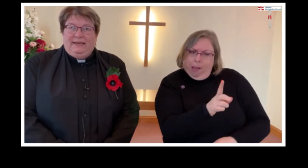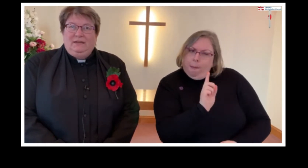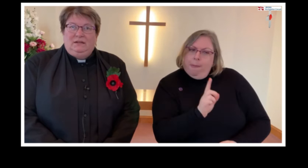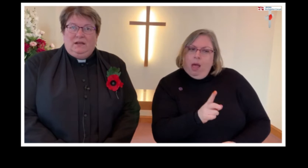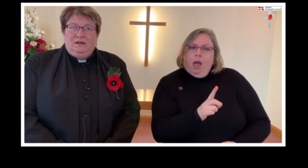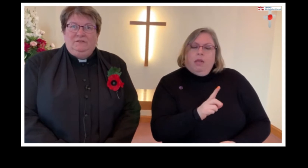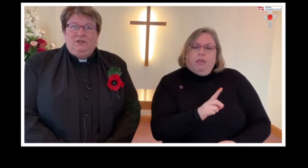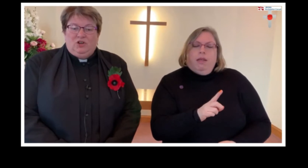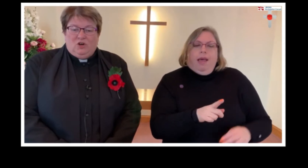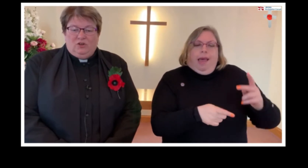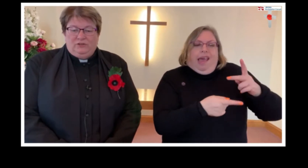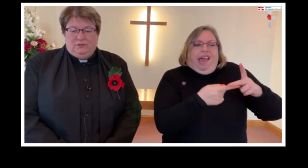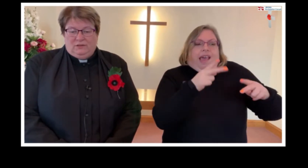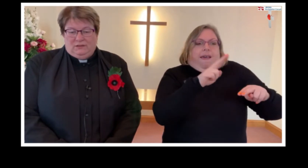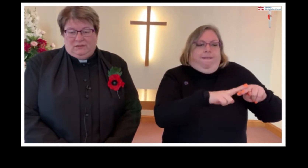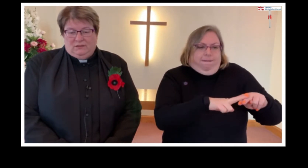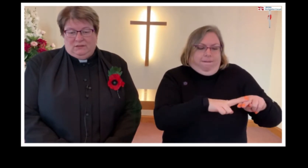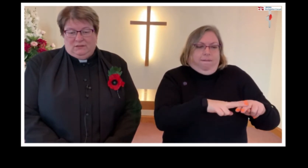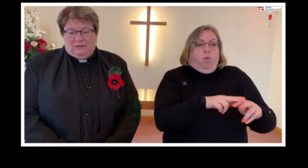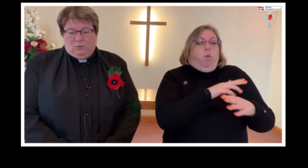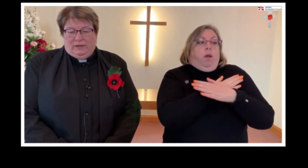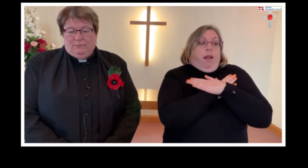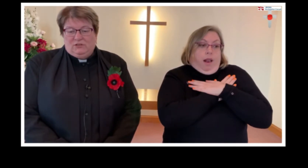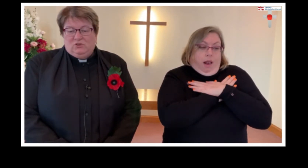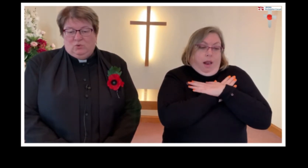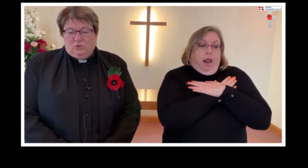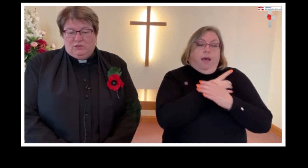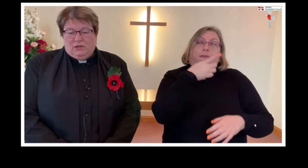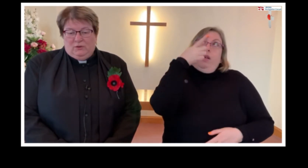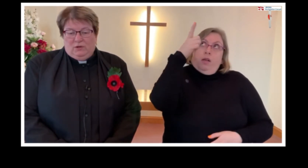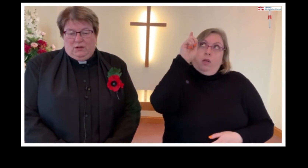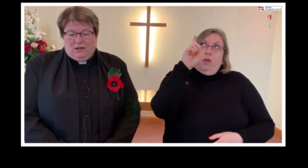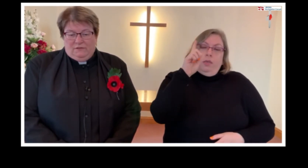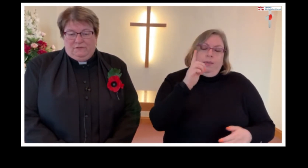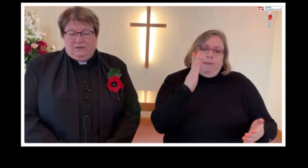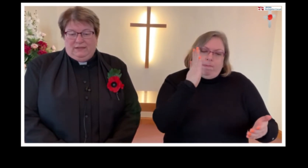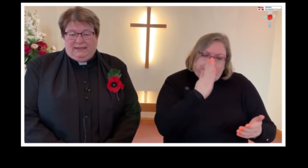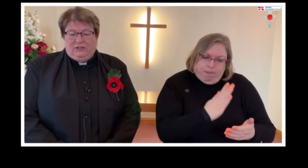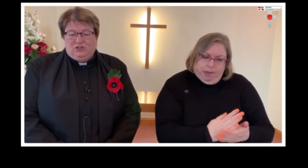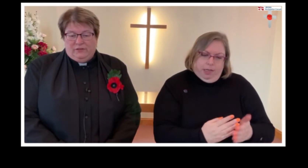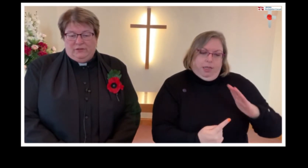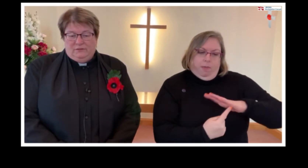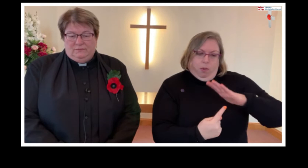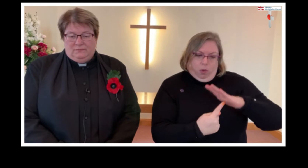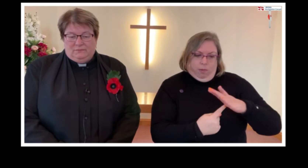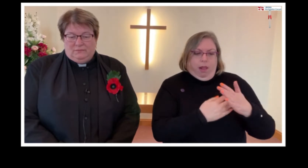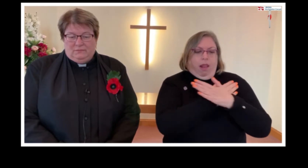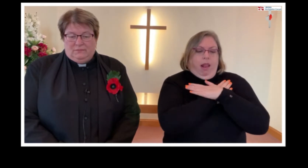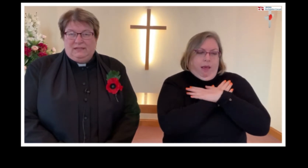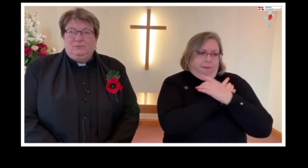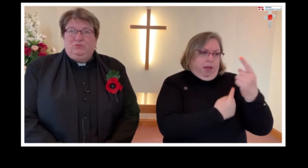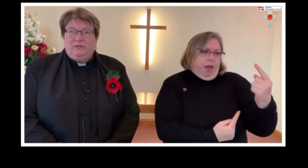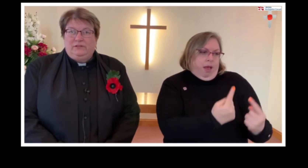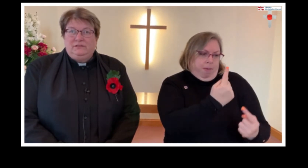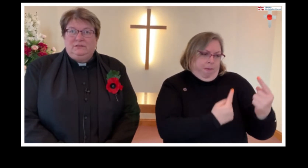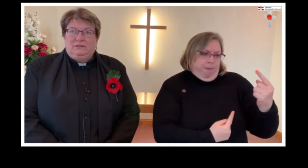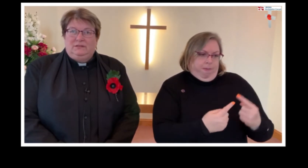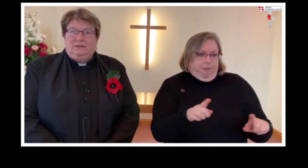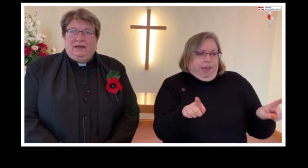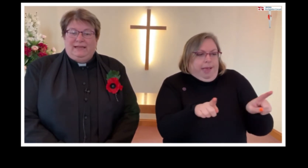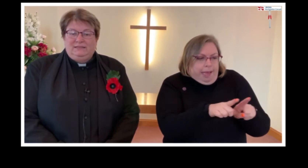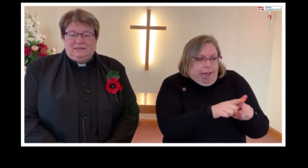If we love God, we must also love each other as